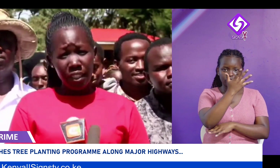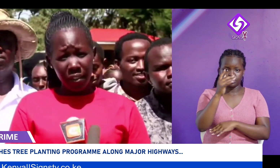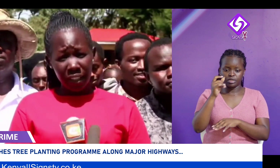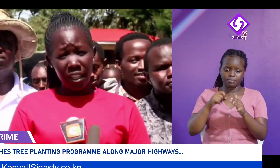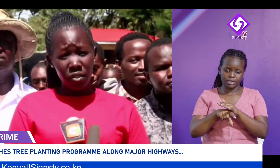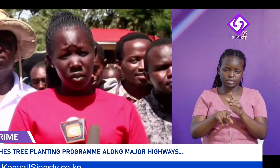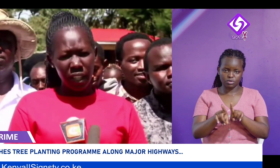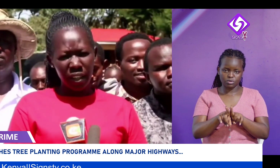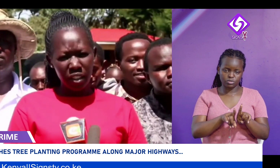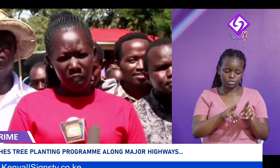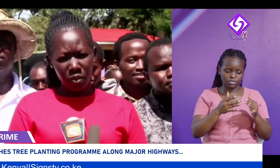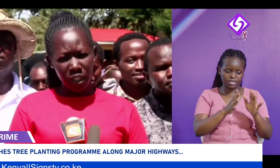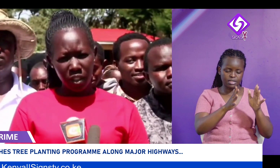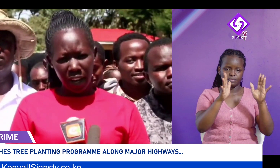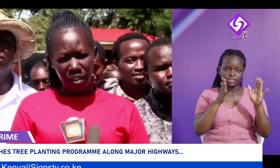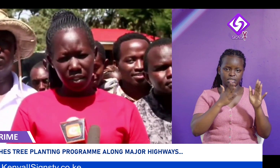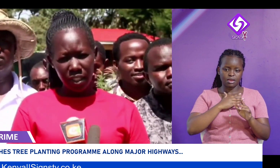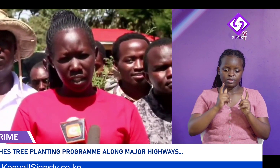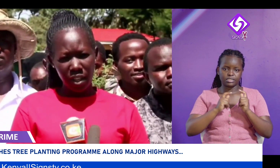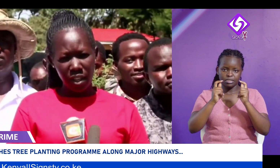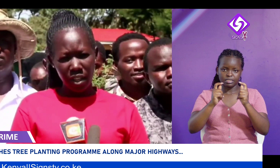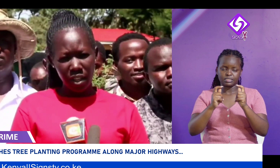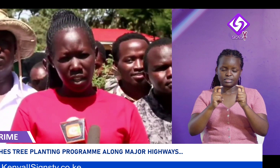our talents through the interdepartmental activities.